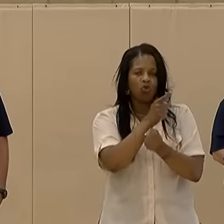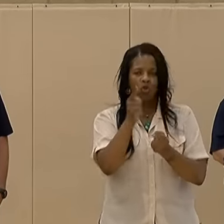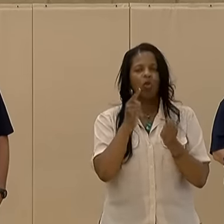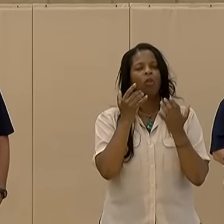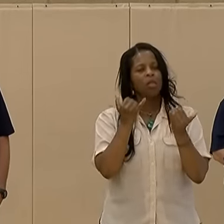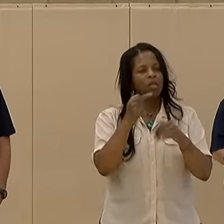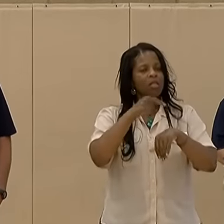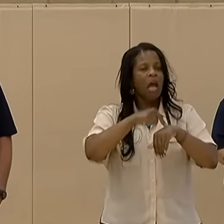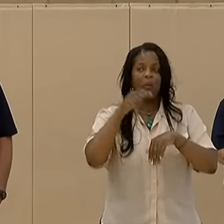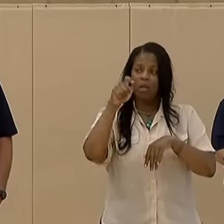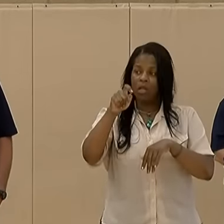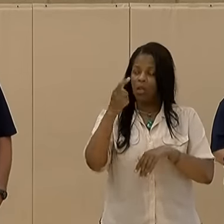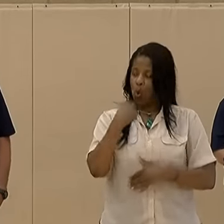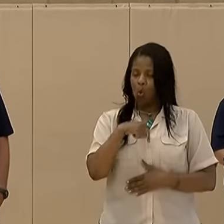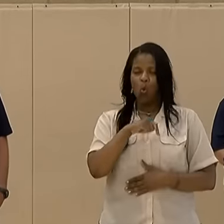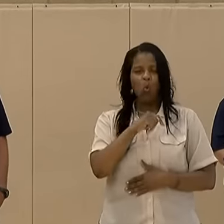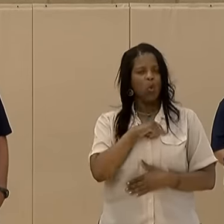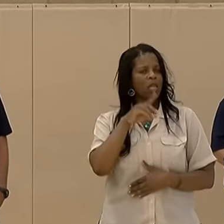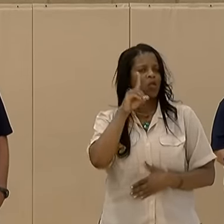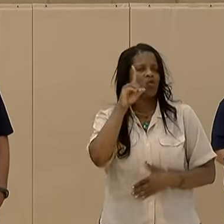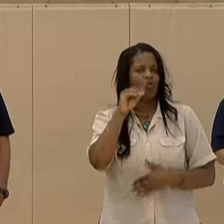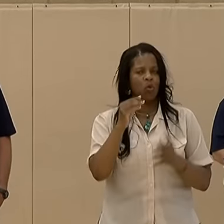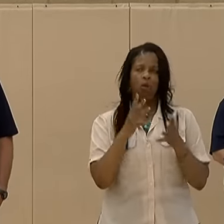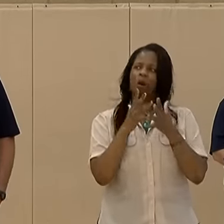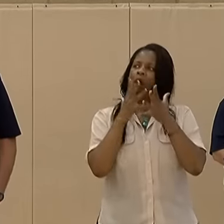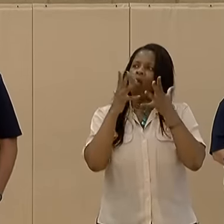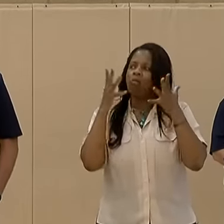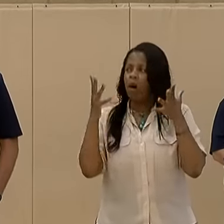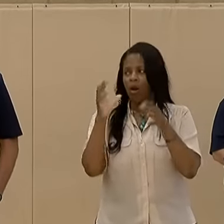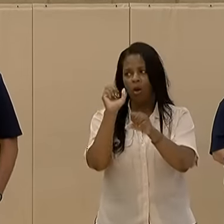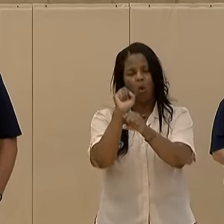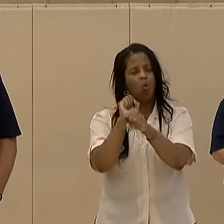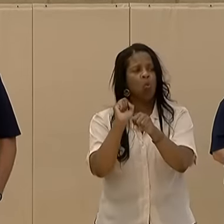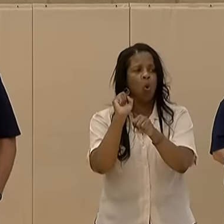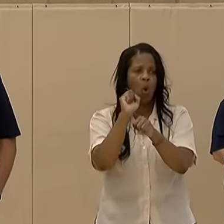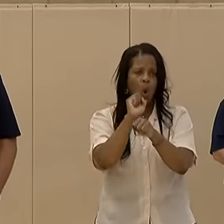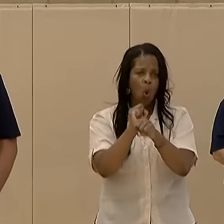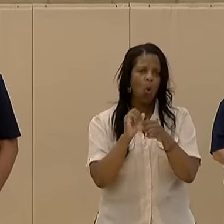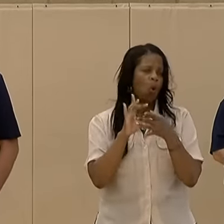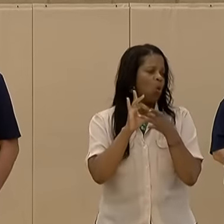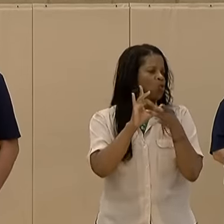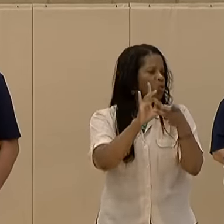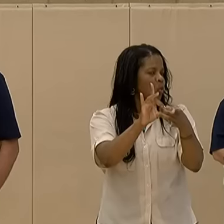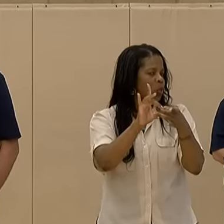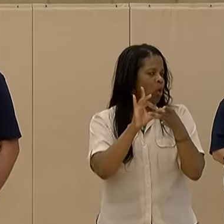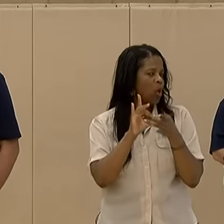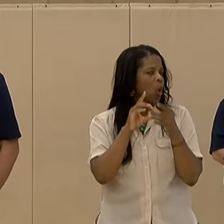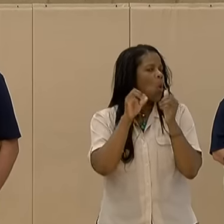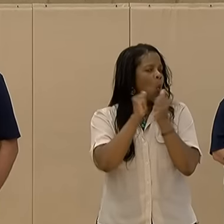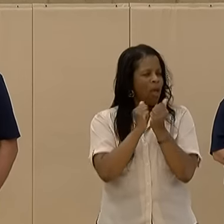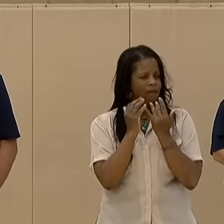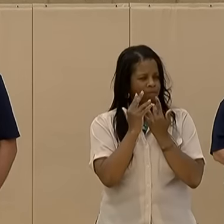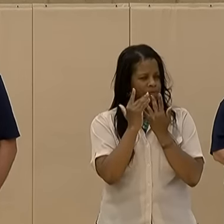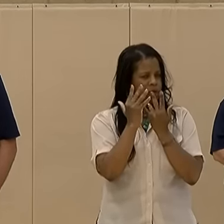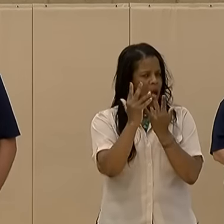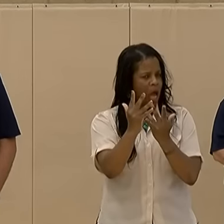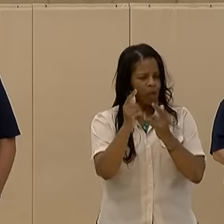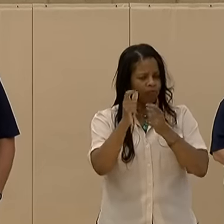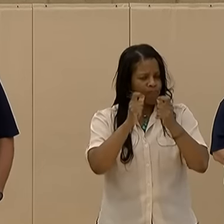need. We do a lot of work associated to large incident management throughout the